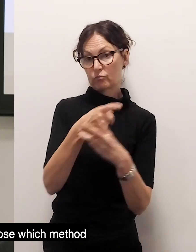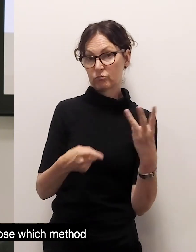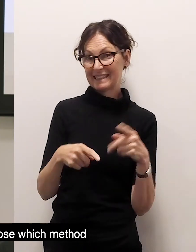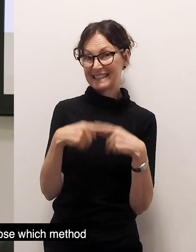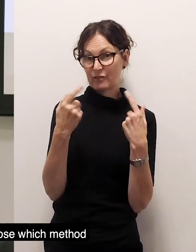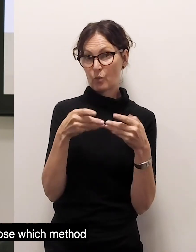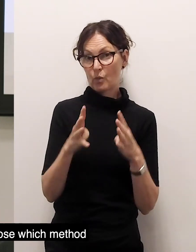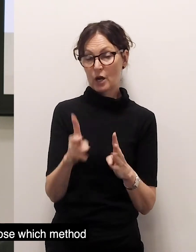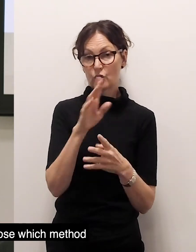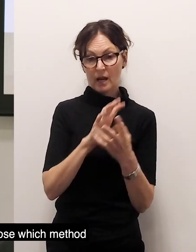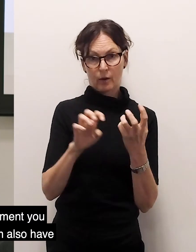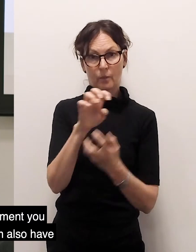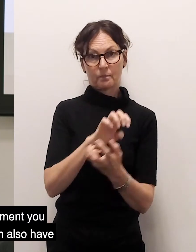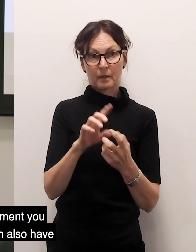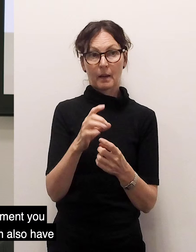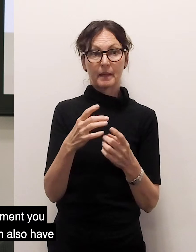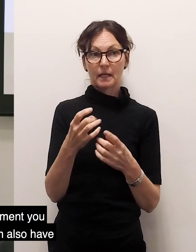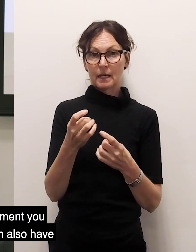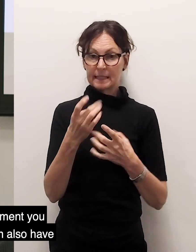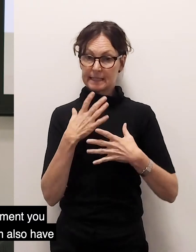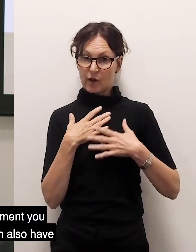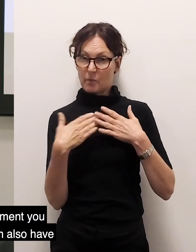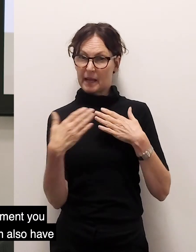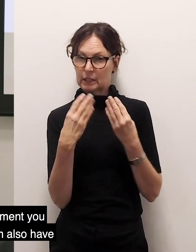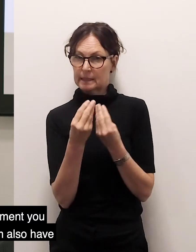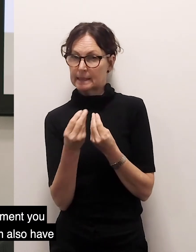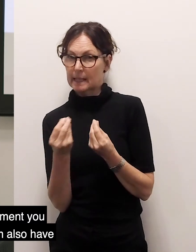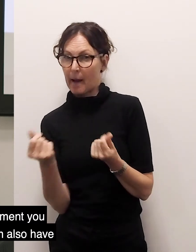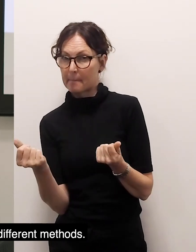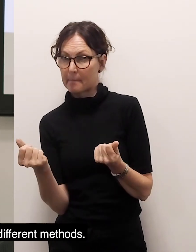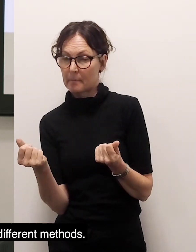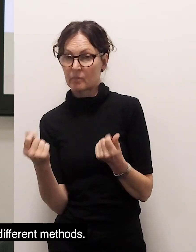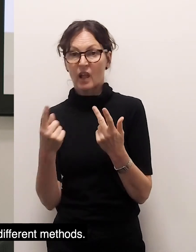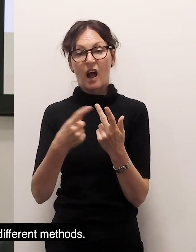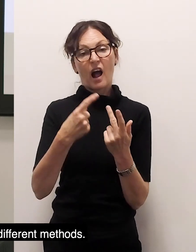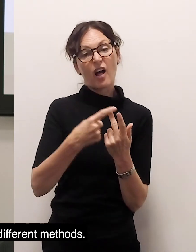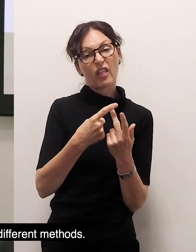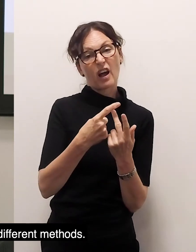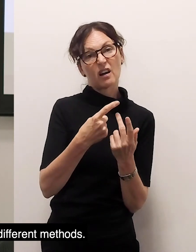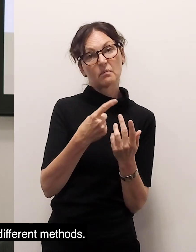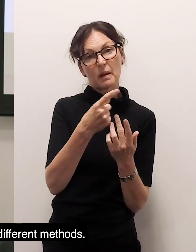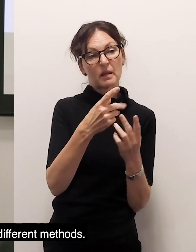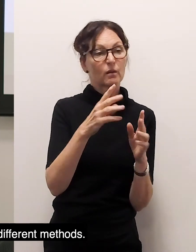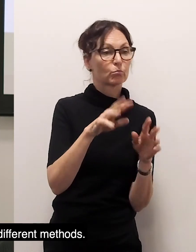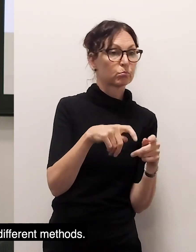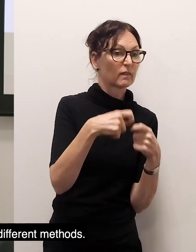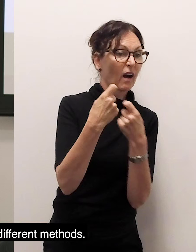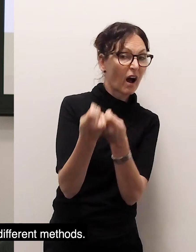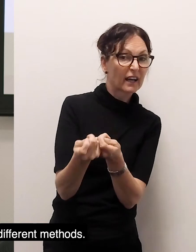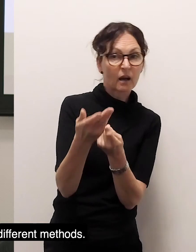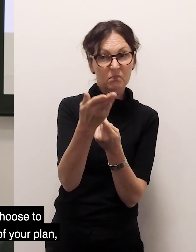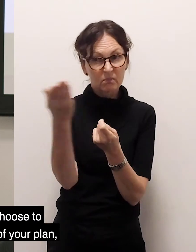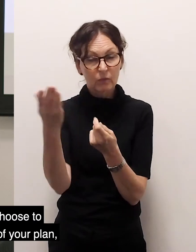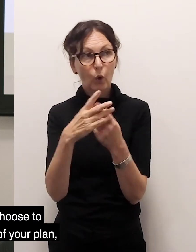your right to choose which method of plan management you want, and you can also have a combination of those